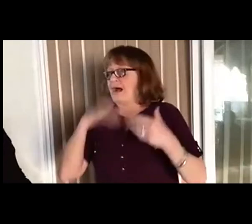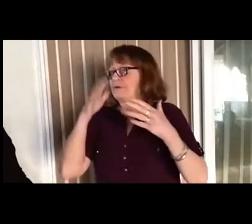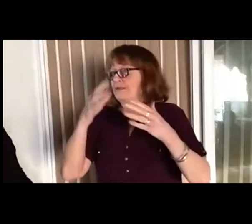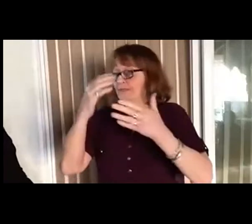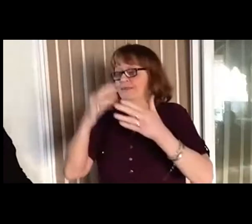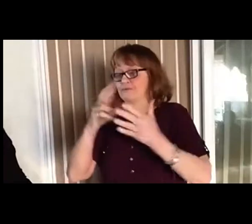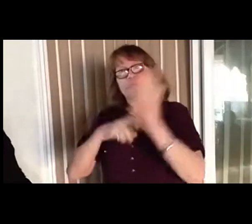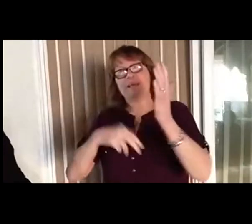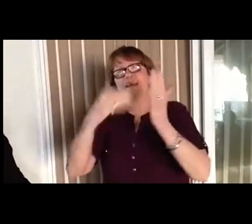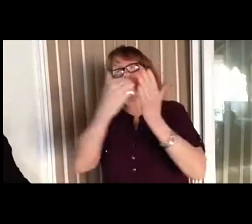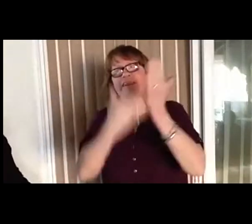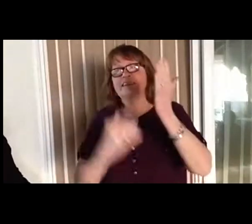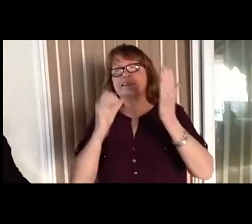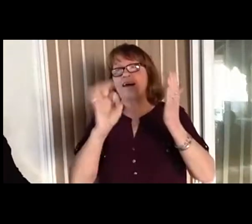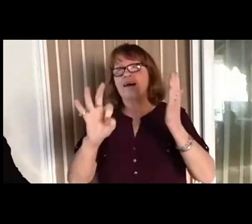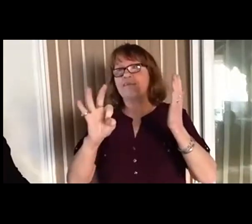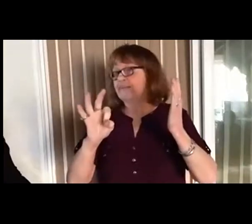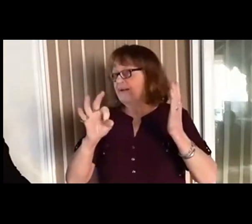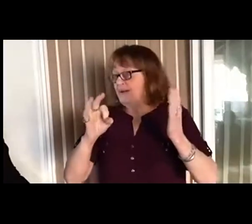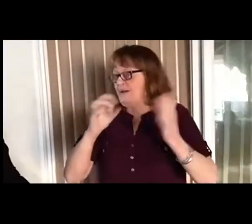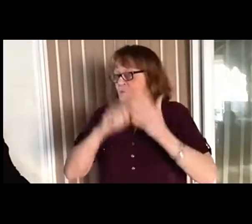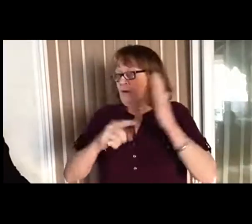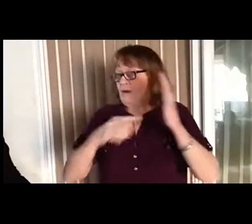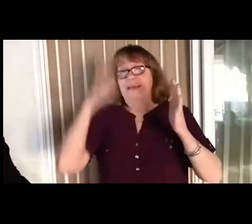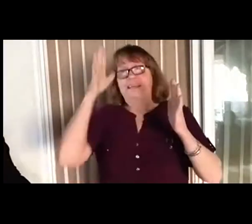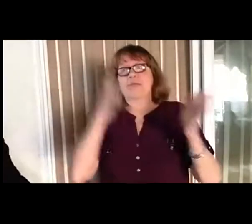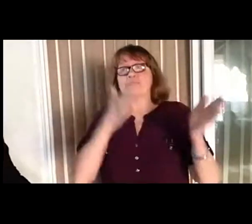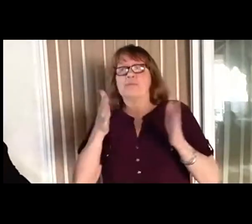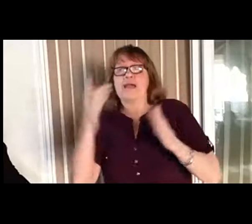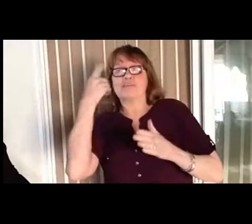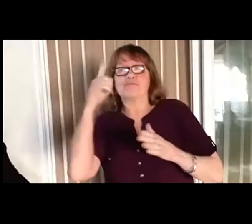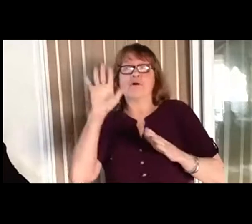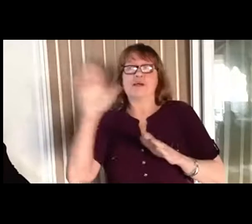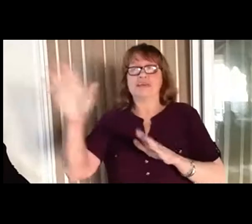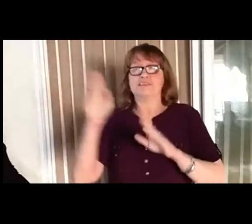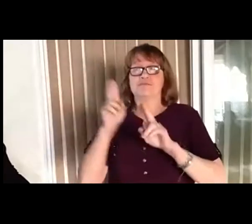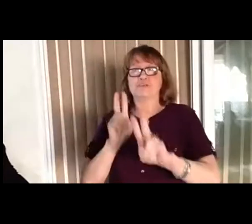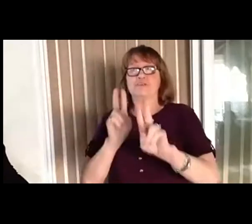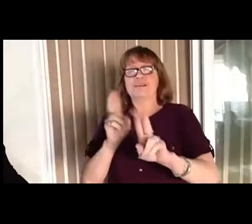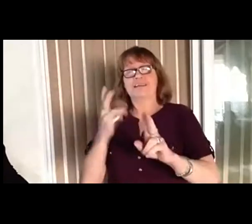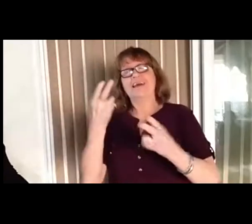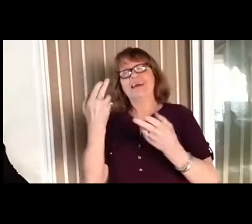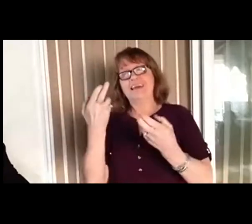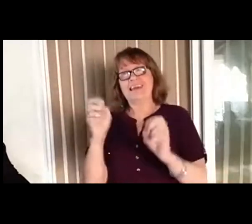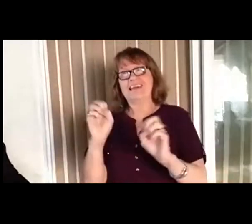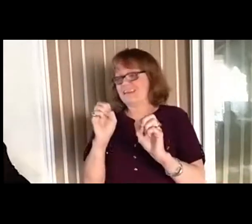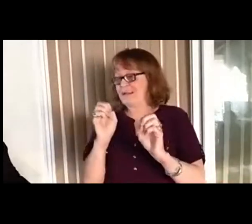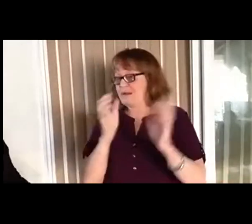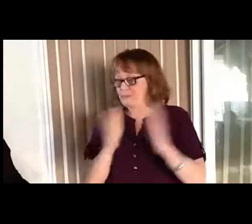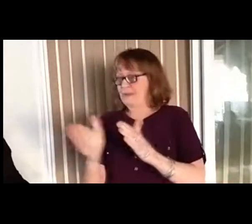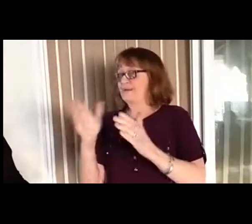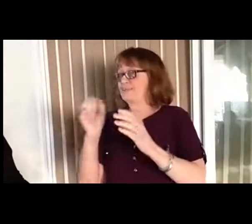I will read a list of what my dad prepared for his funeral.